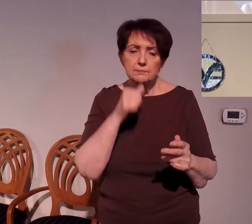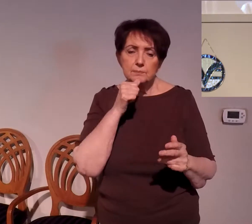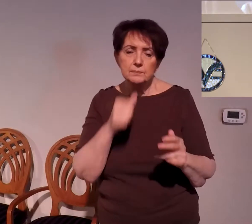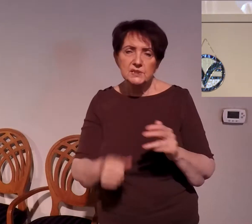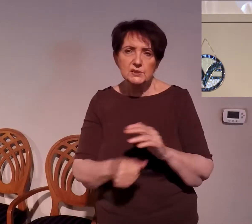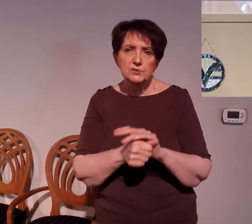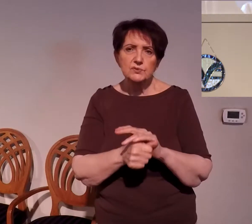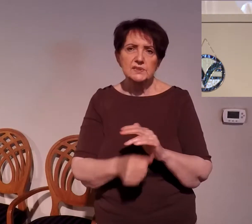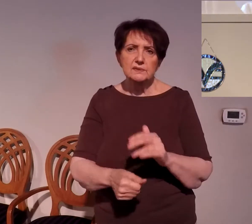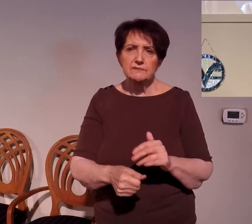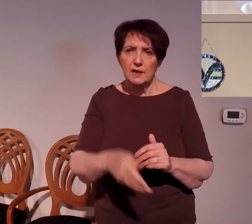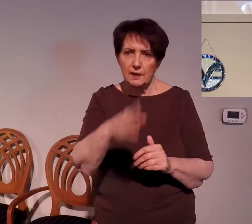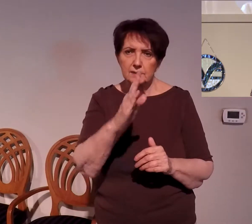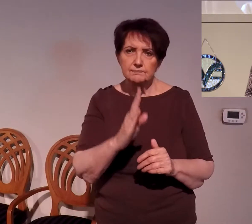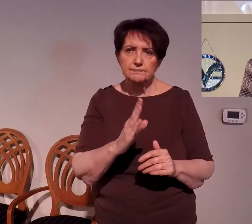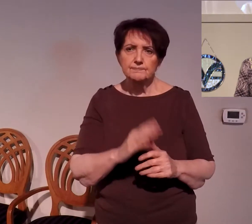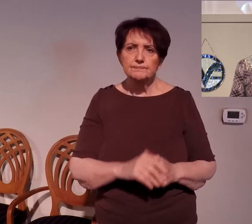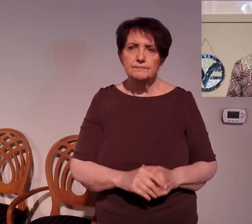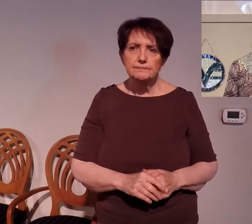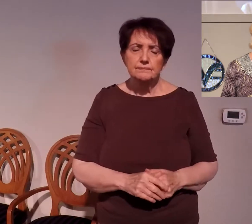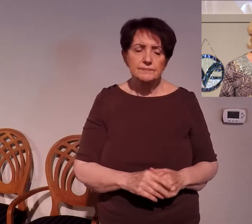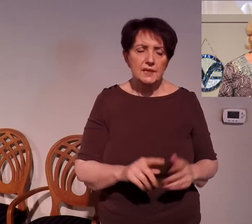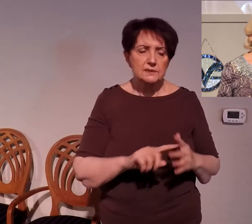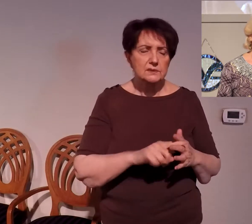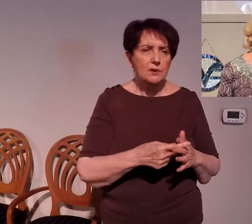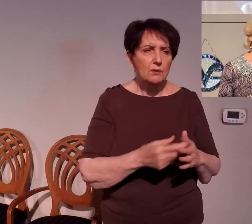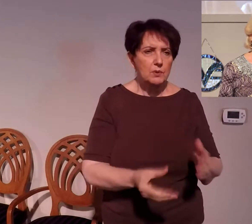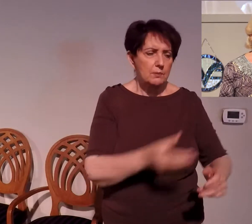infinite. So let's start with the power of the Word.